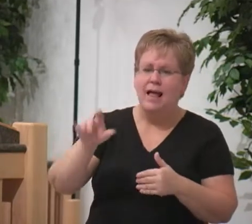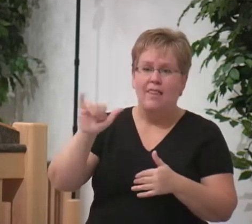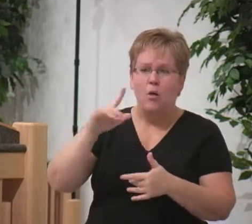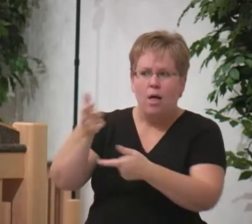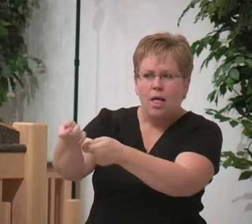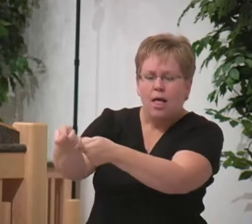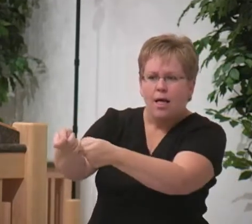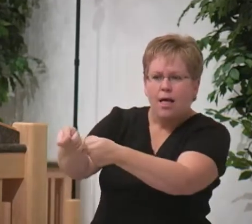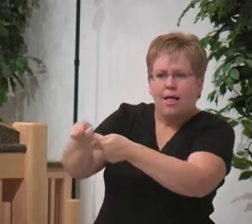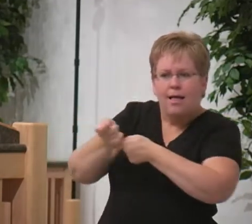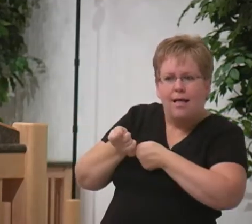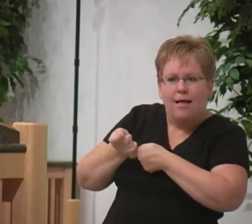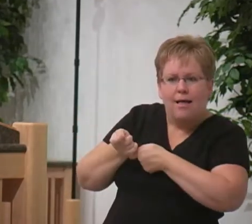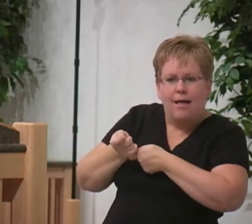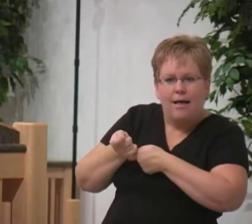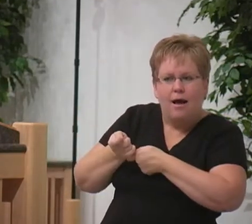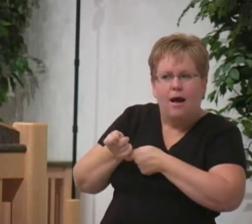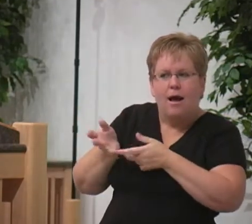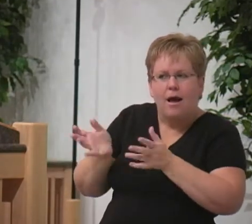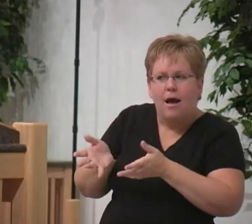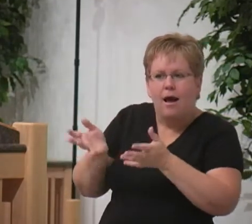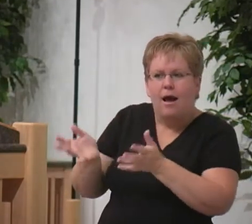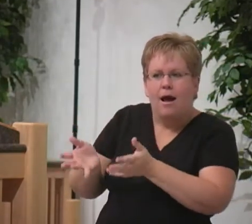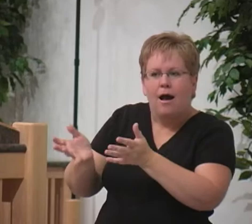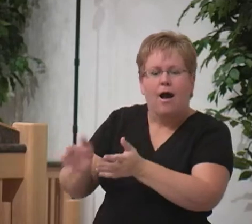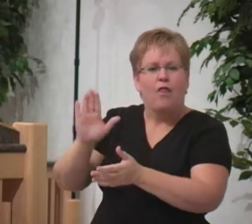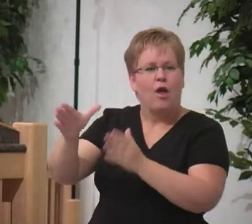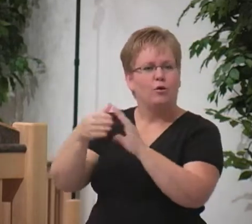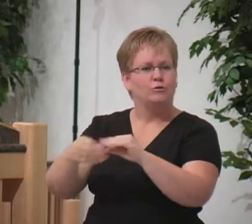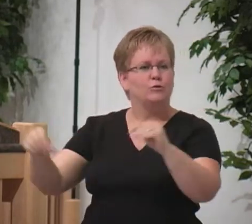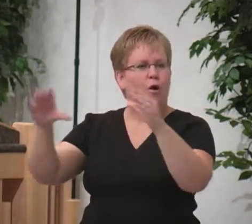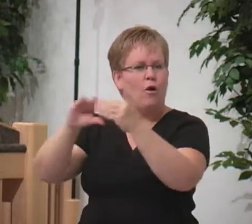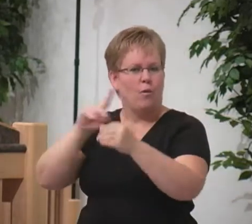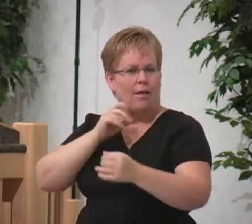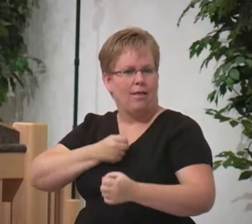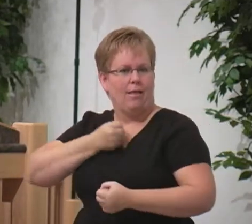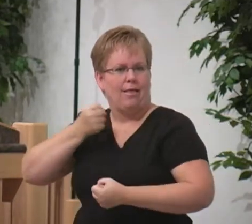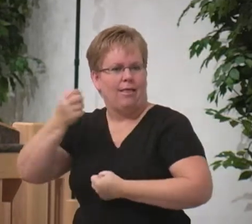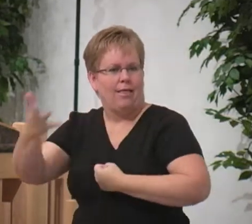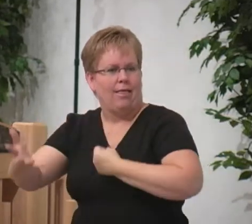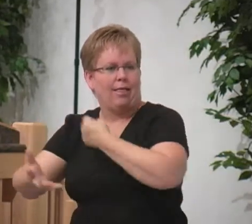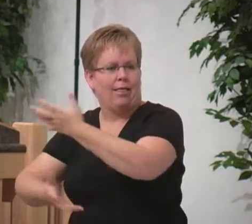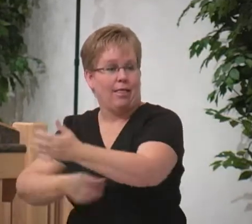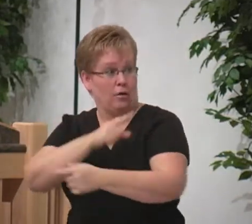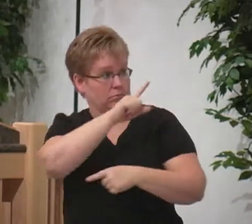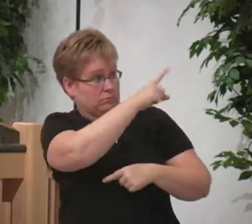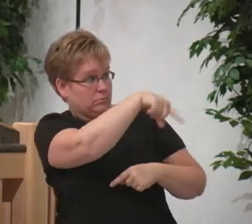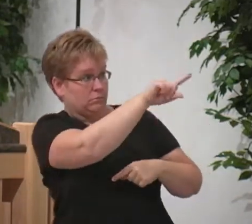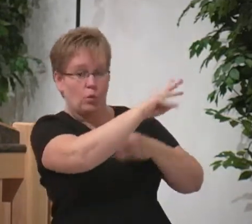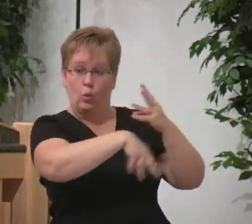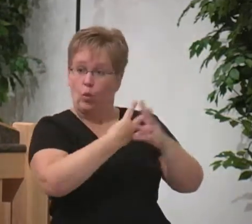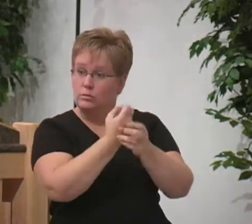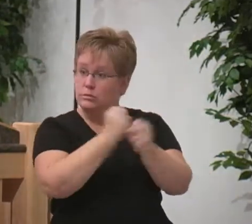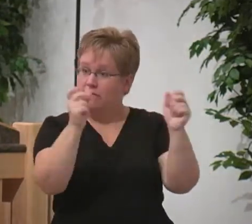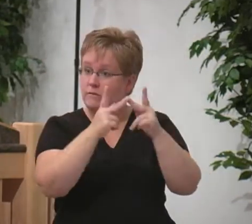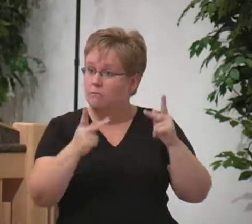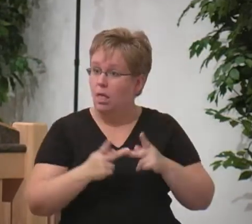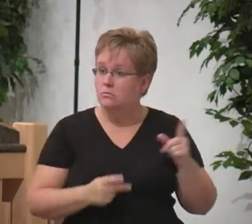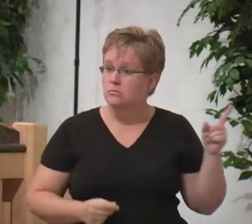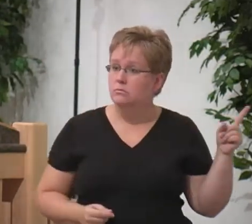another's stories out. Our world doesn't often give us that safe space. Our world tells us to clump up